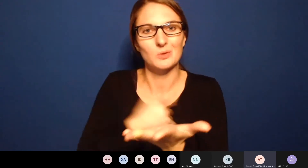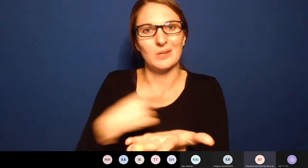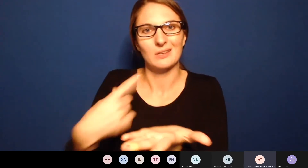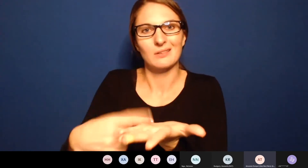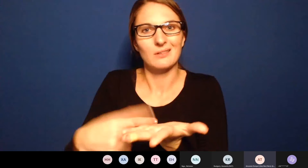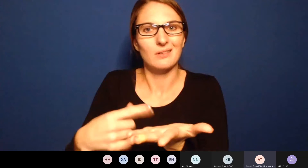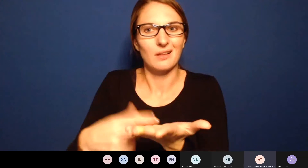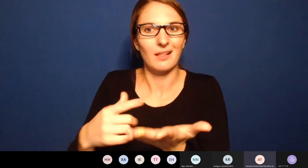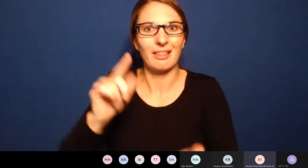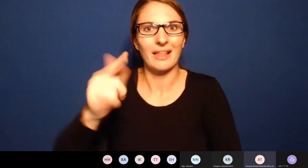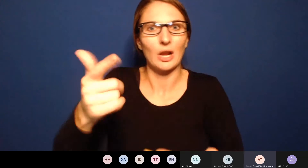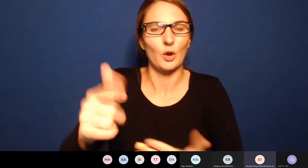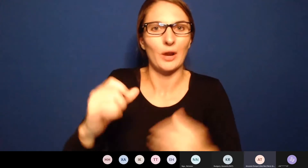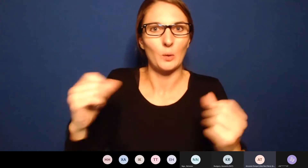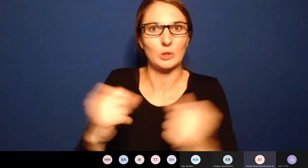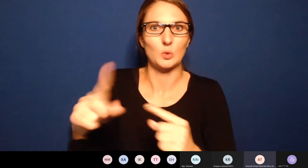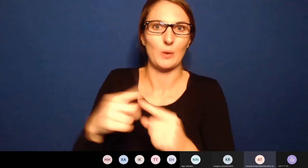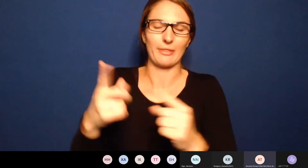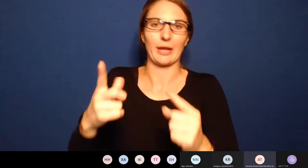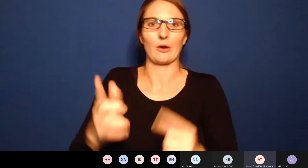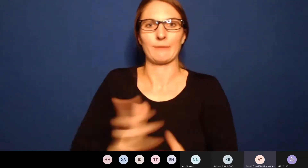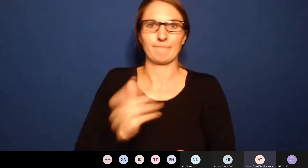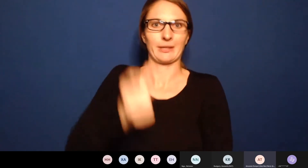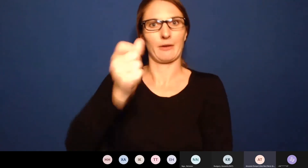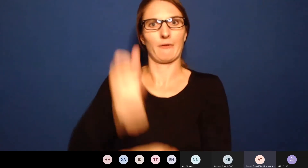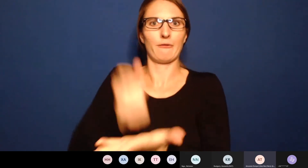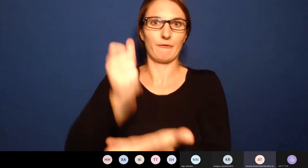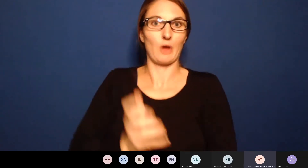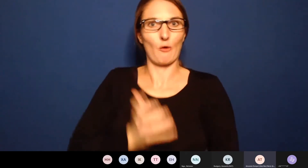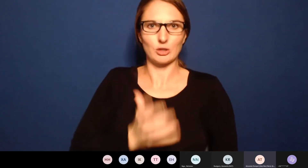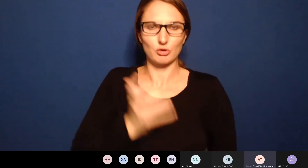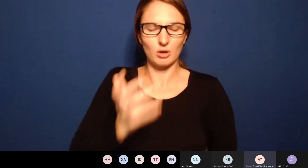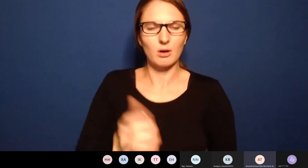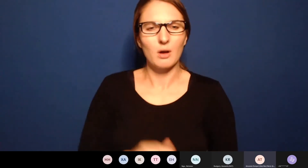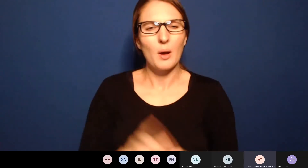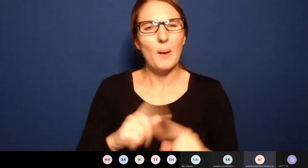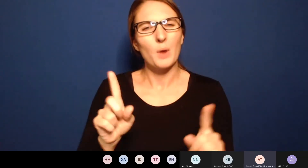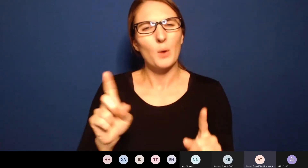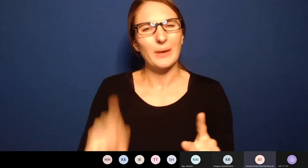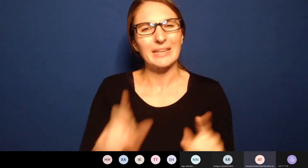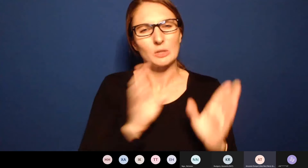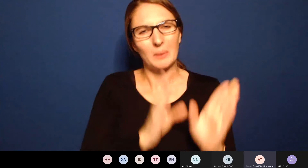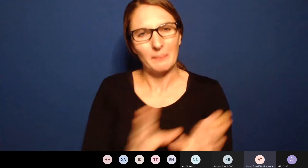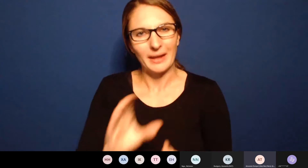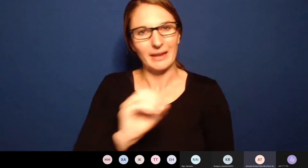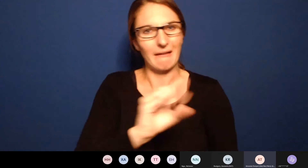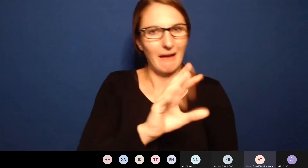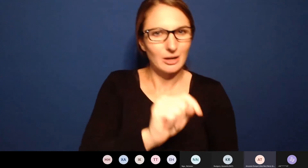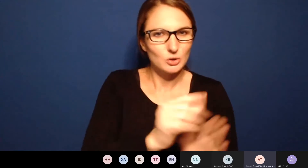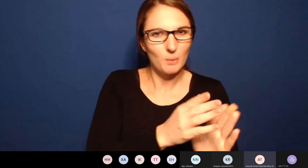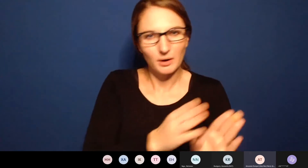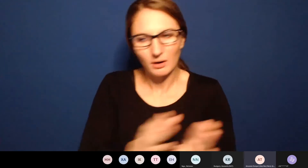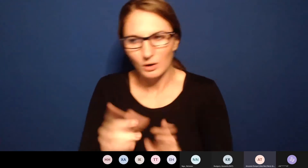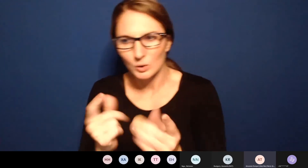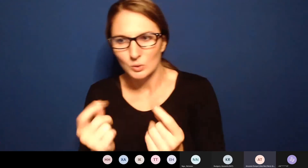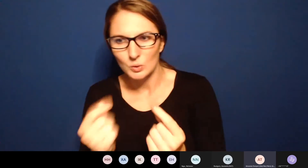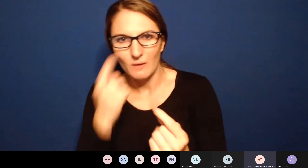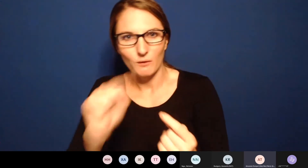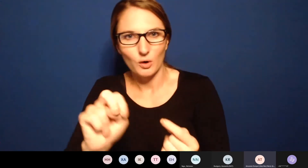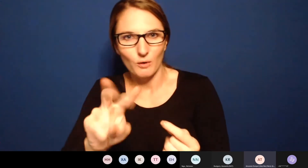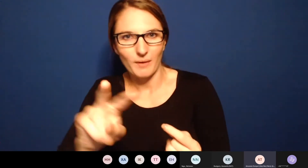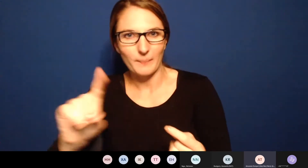winter once things are certified. But we, you know, we should be planning in October what we're going to be doing for November